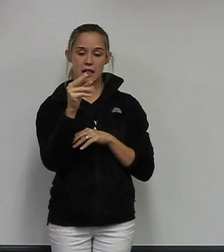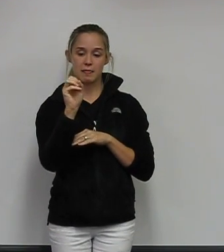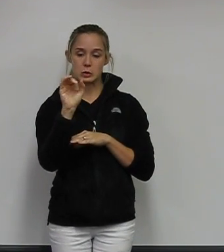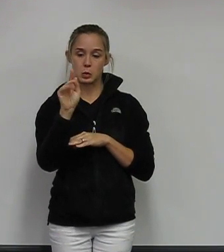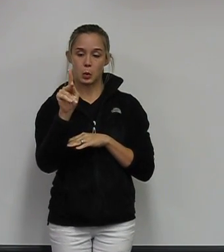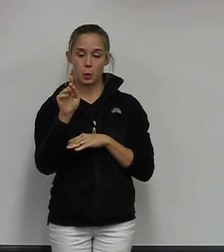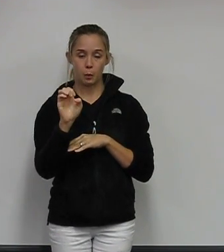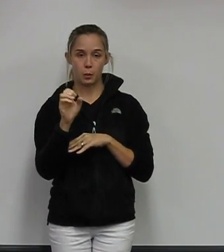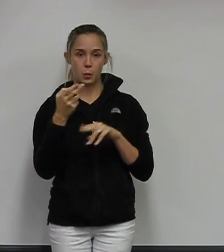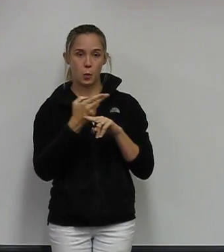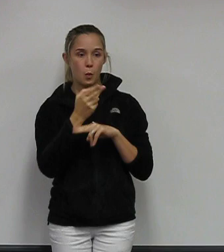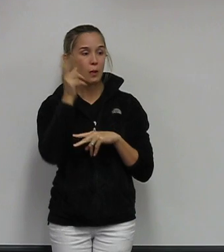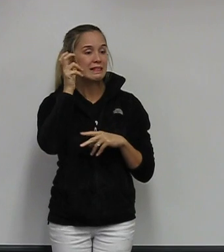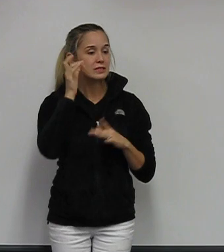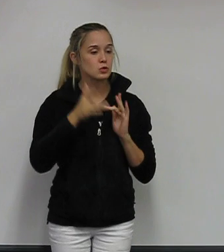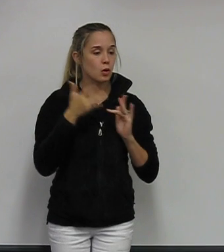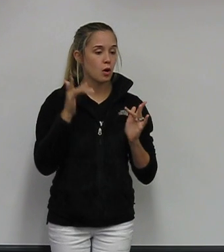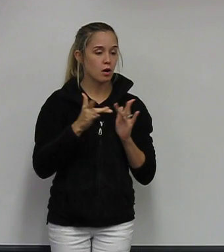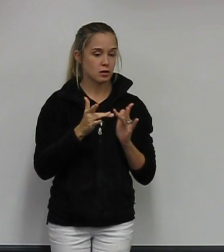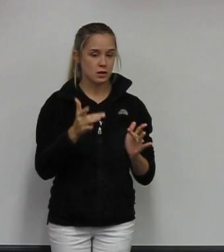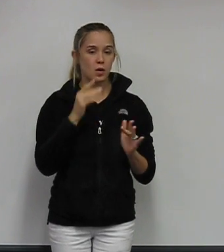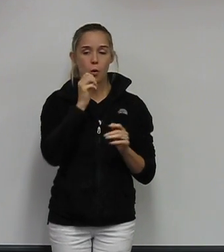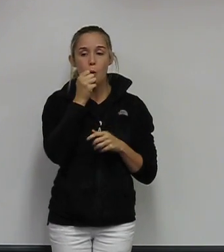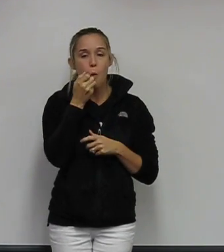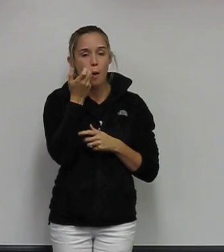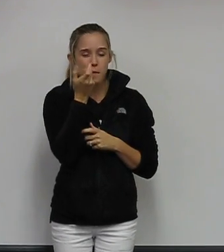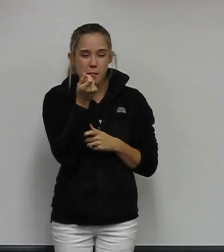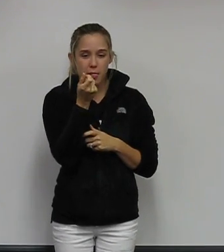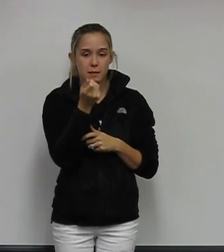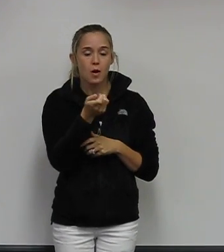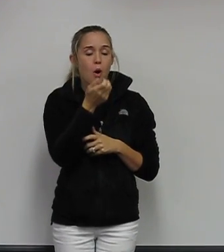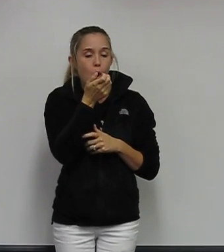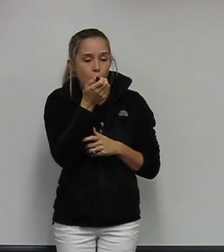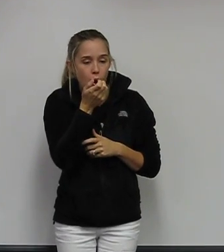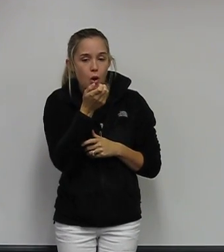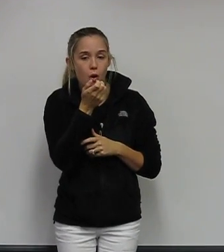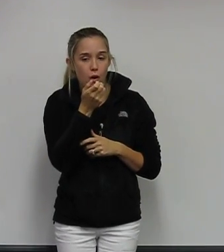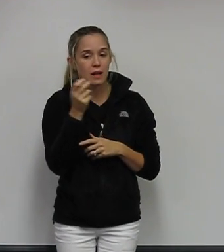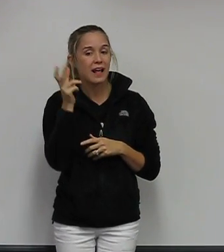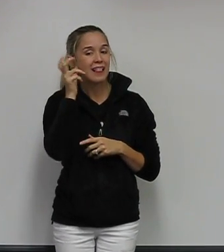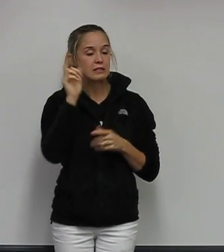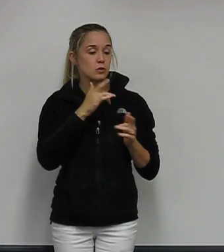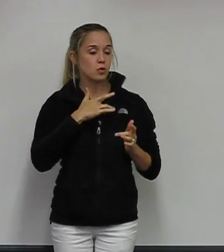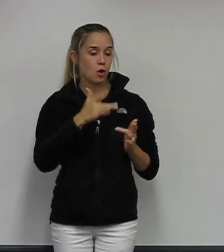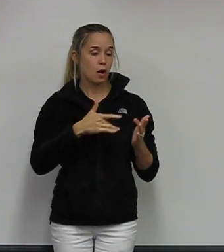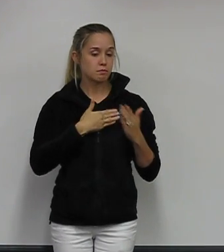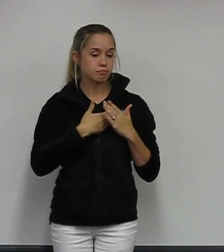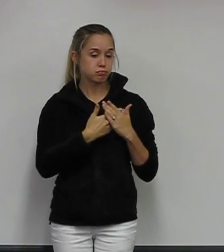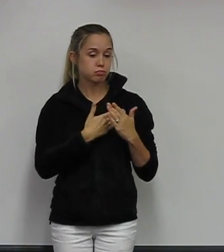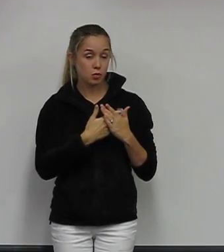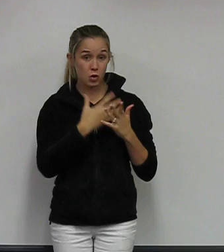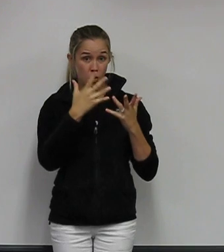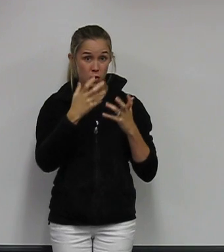have. Okay, so I'm just going to warm this up a little bit, and I'm going to start off by listening to your heart. Now, would you like to lift your shirt up for